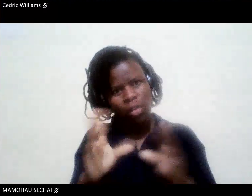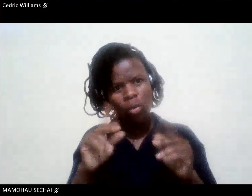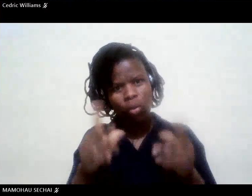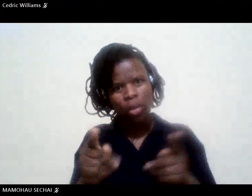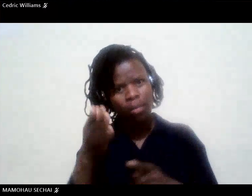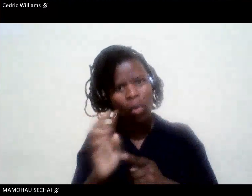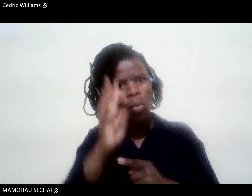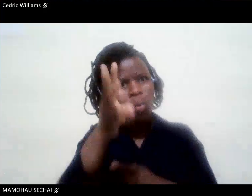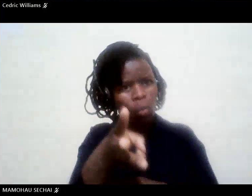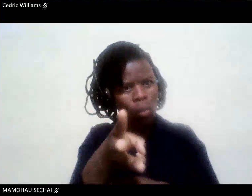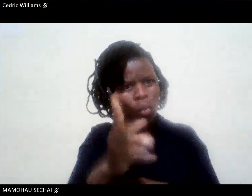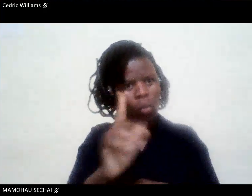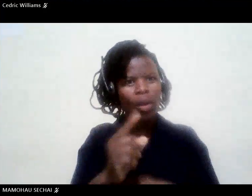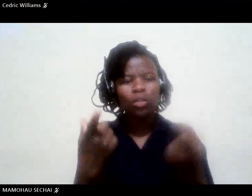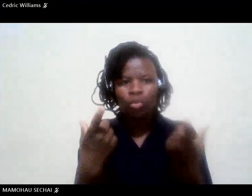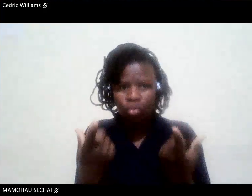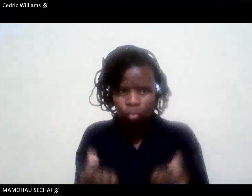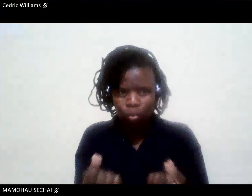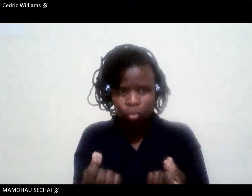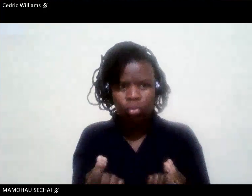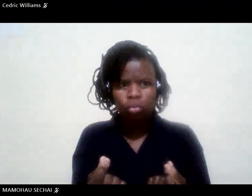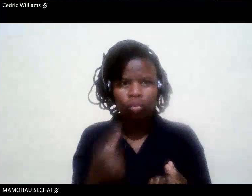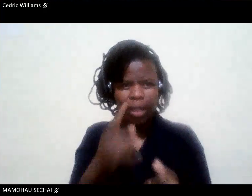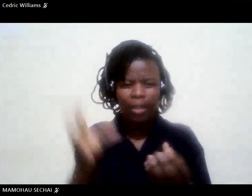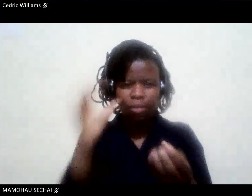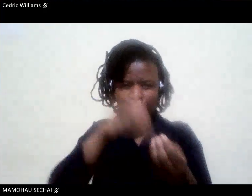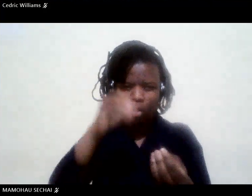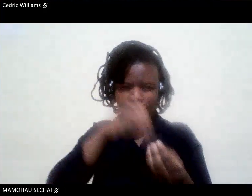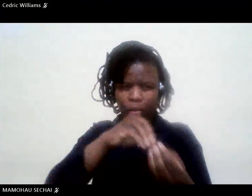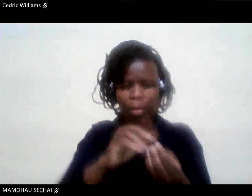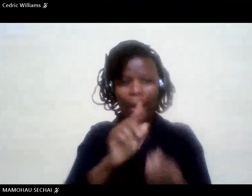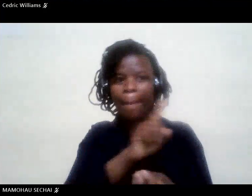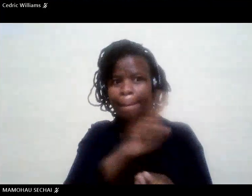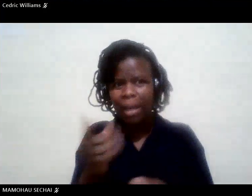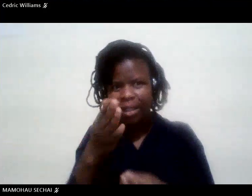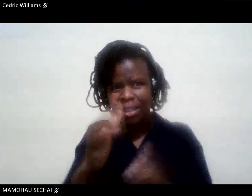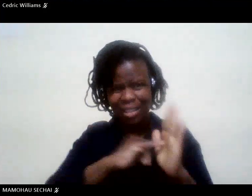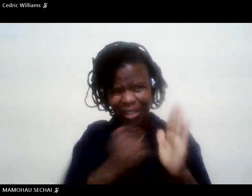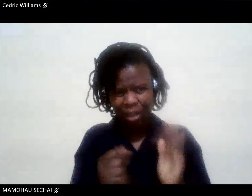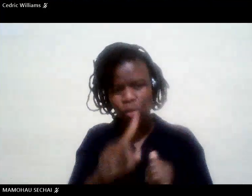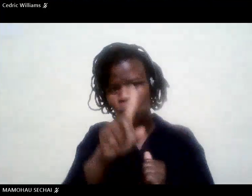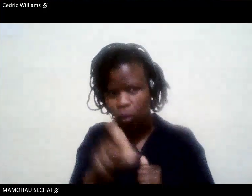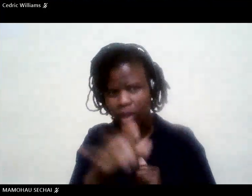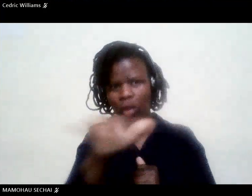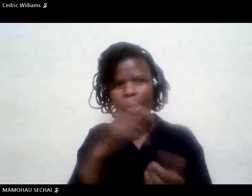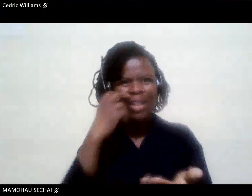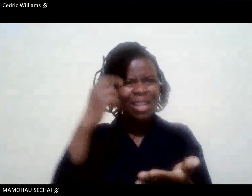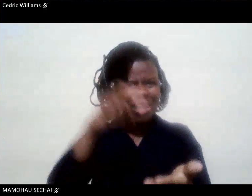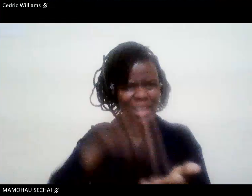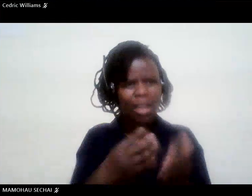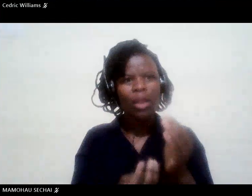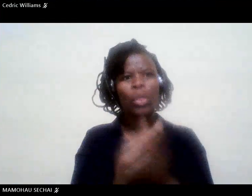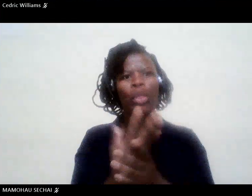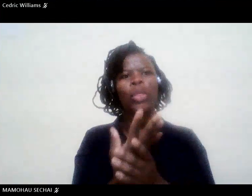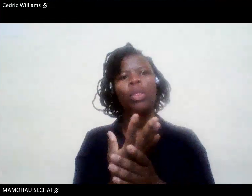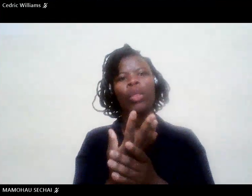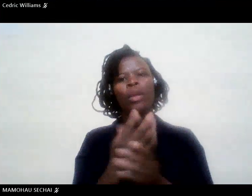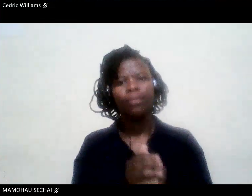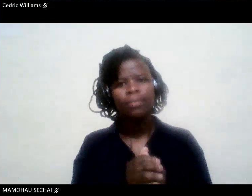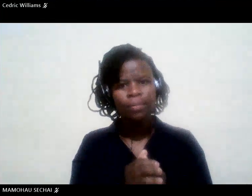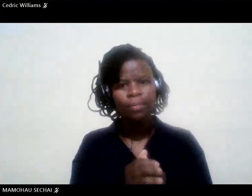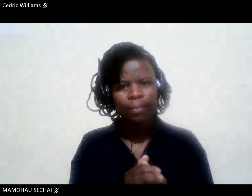to create that even more? But this is just a question that I needed to raise to the platform.